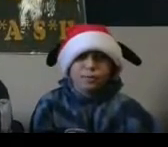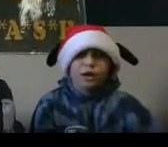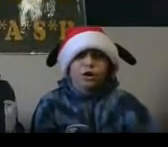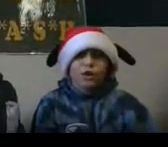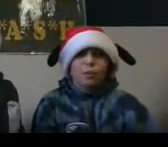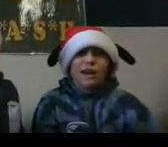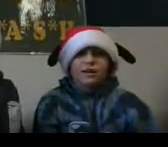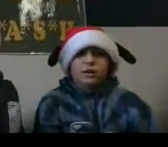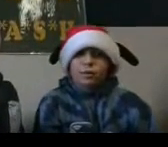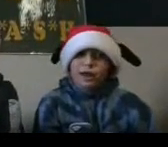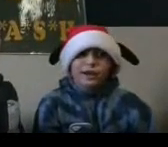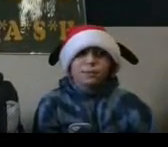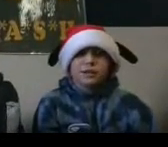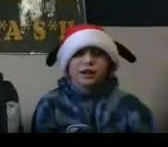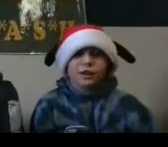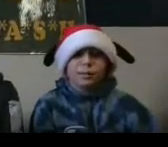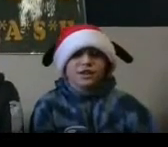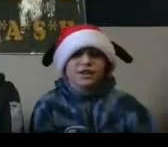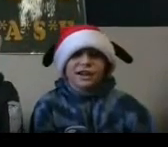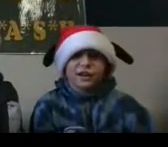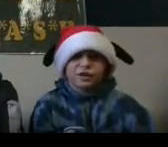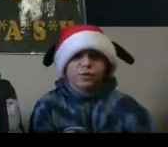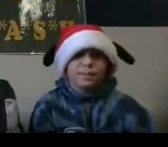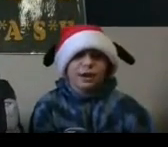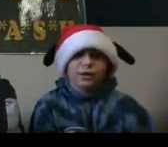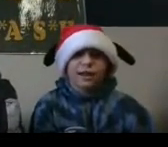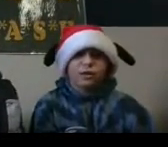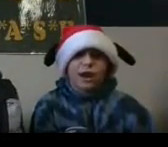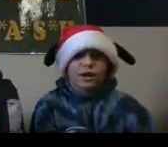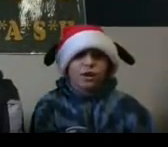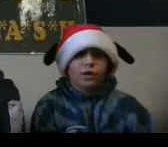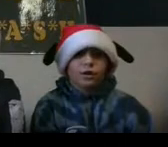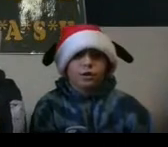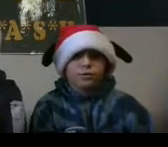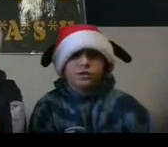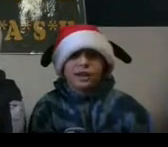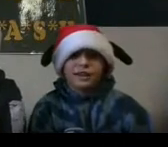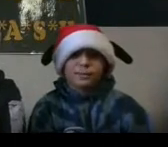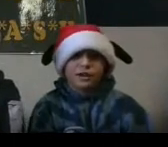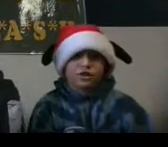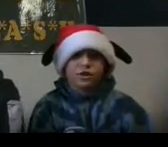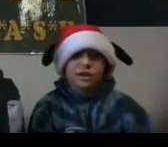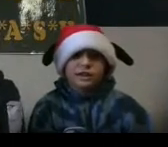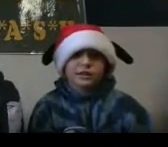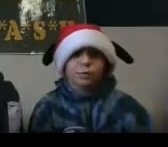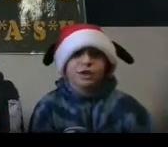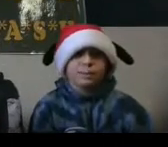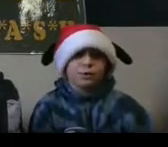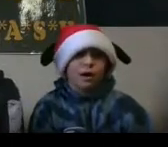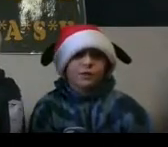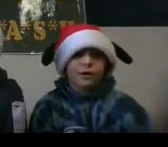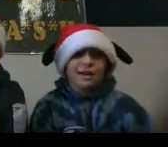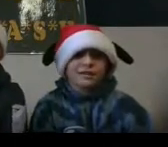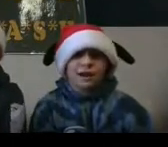Snow and mud are on the way. When lining up to get on the bus, stand in a straight parallel line on the curb, just like in the picture. This will